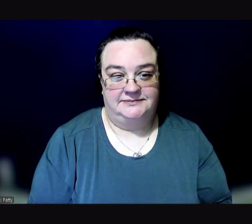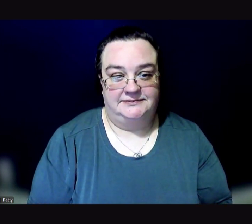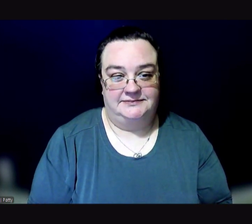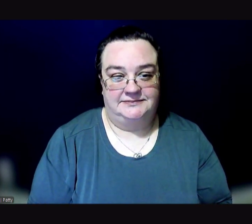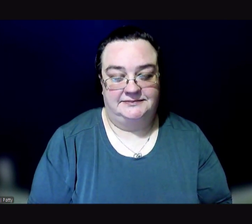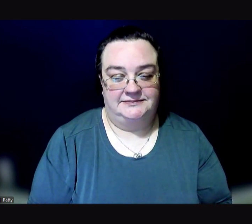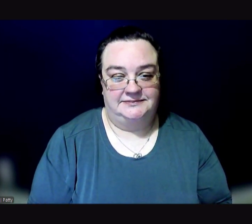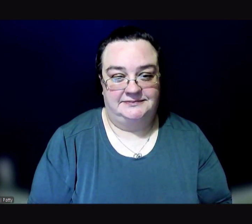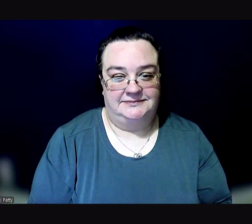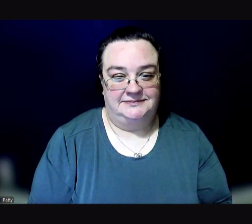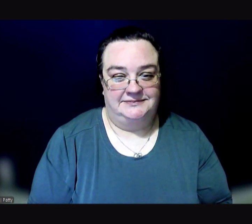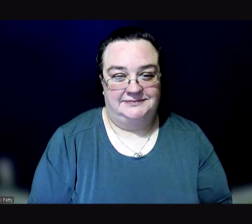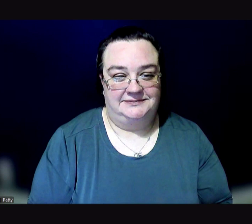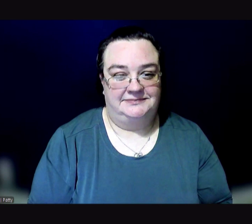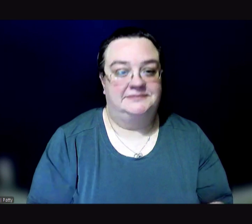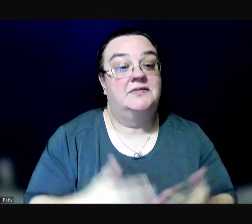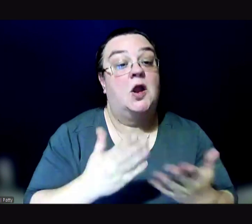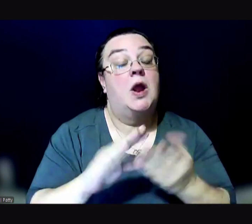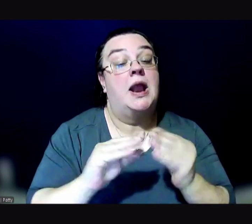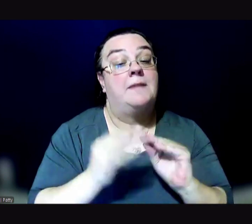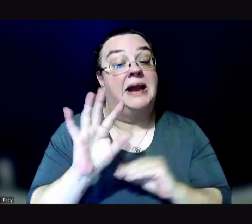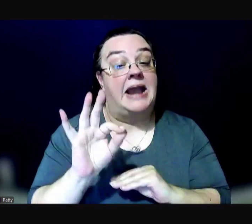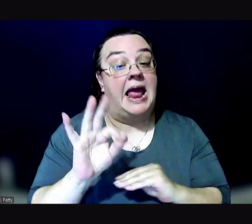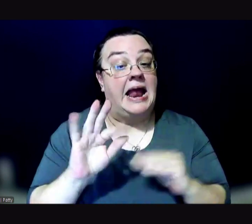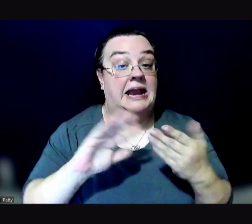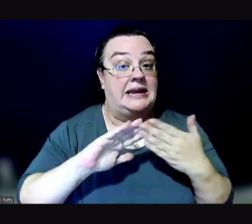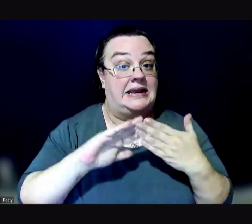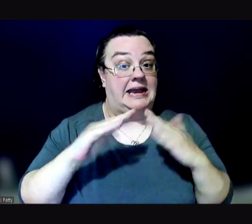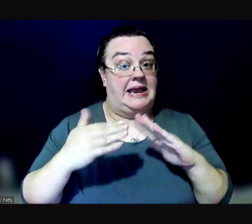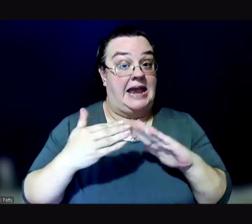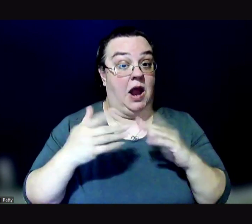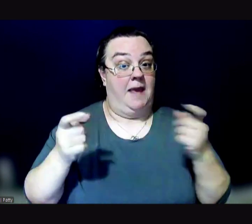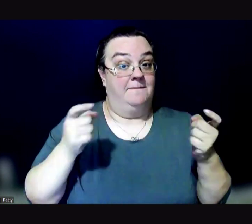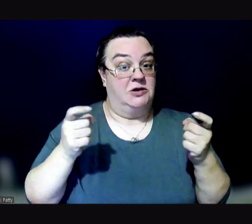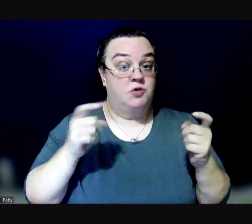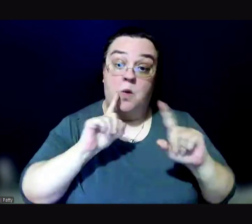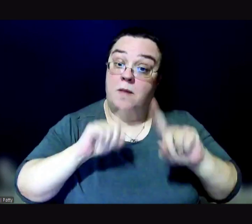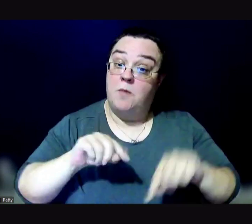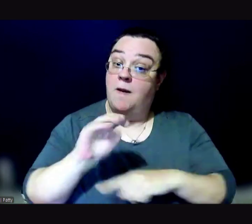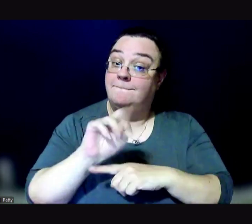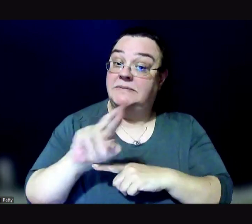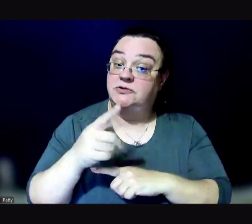All right. Item 9, Town Administrator Report. Mr. Galloway.